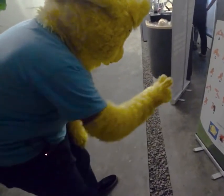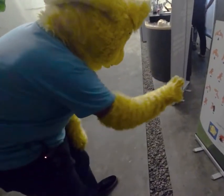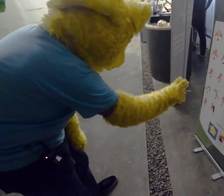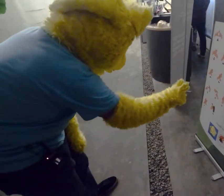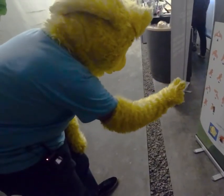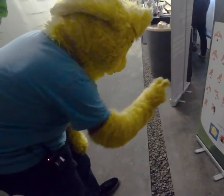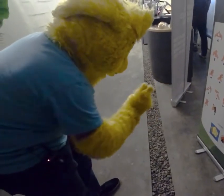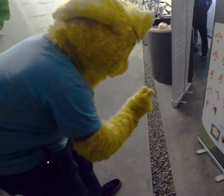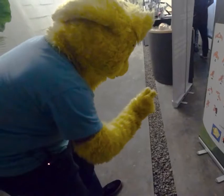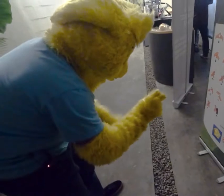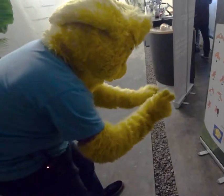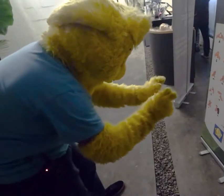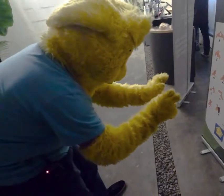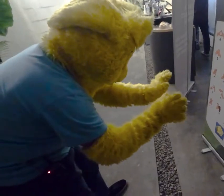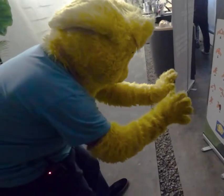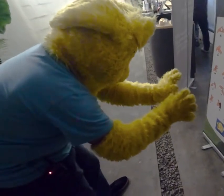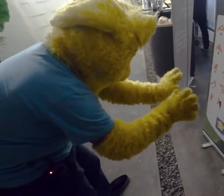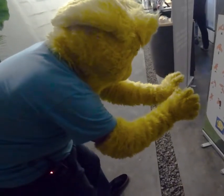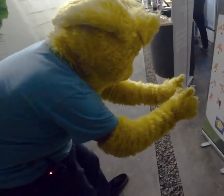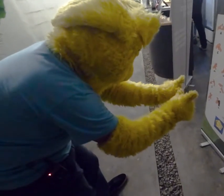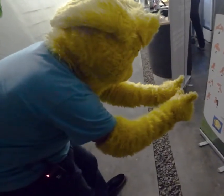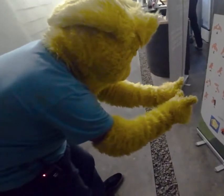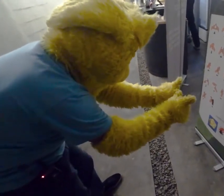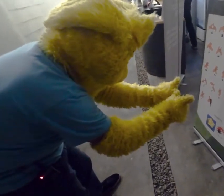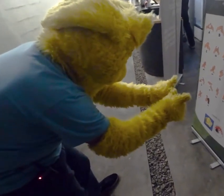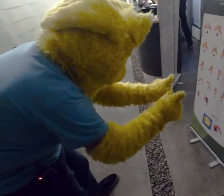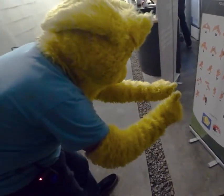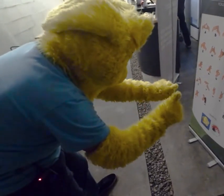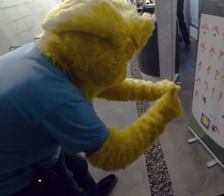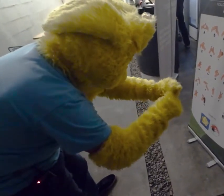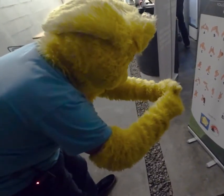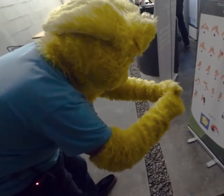w x